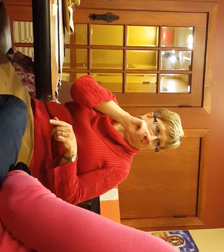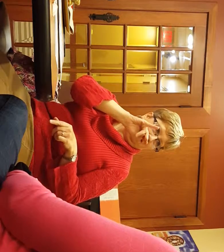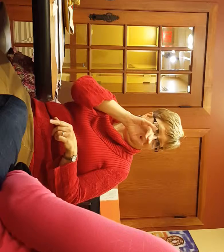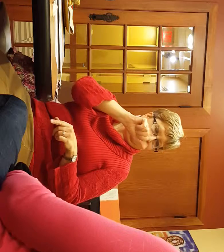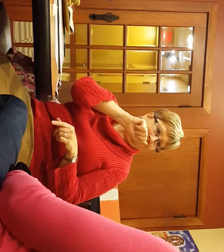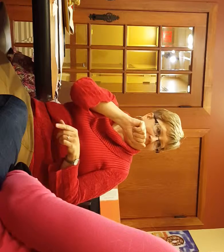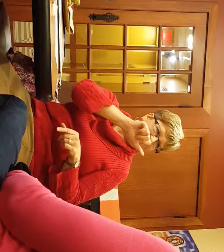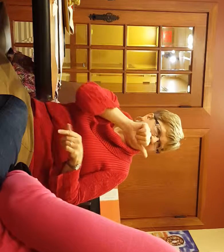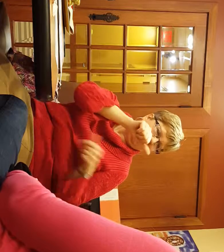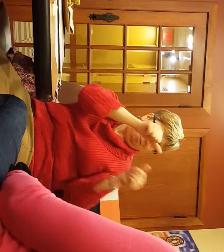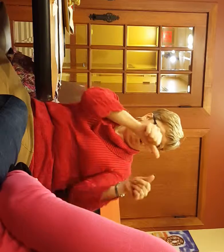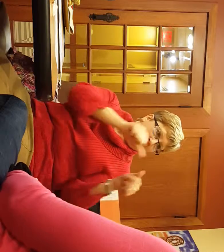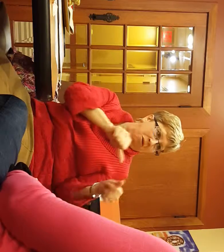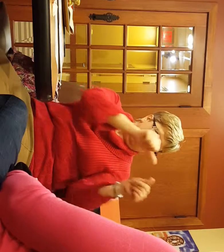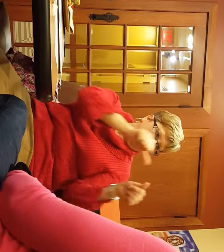out here. I know you don't know me